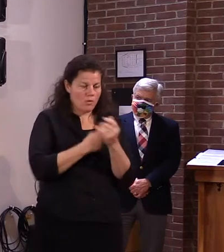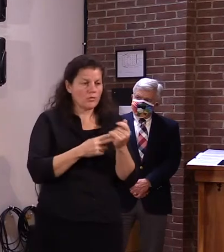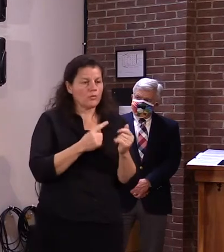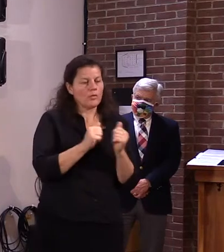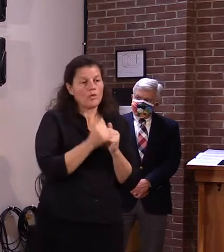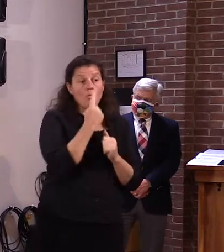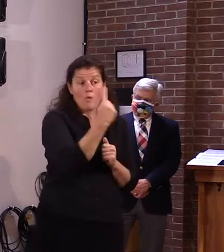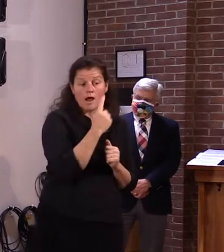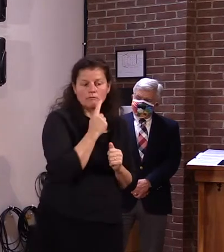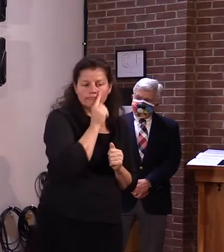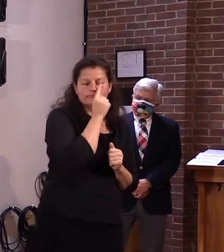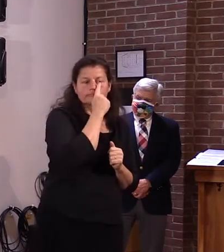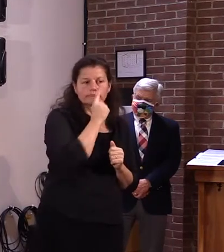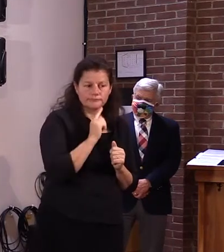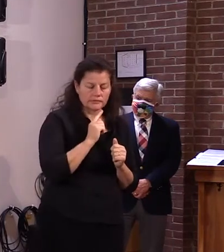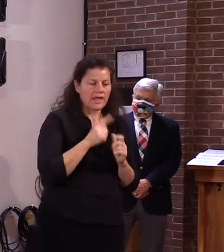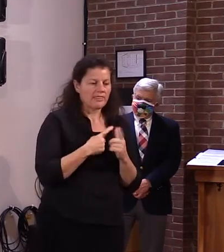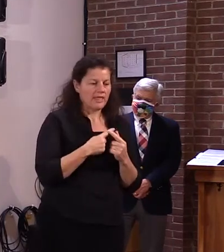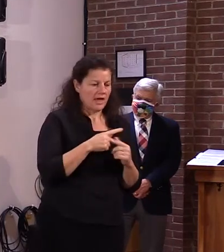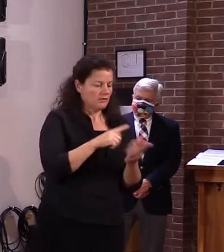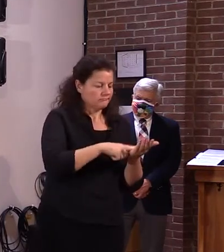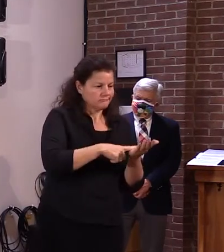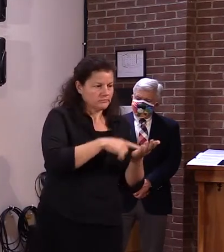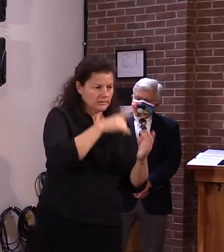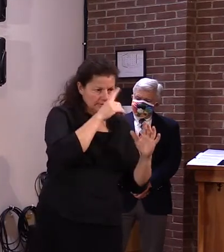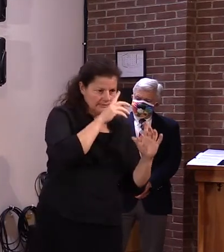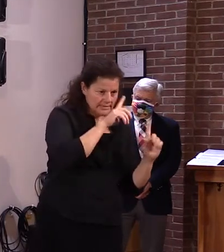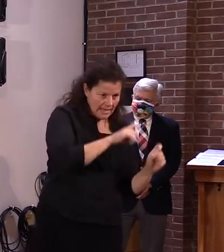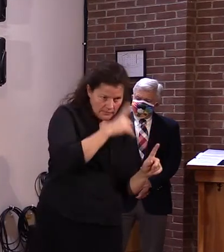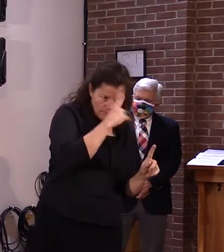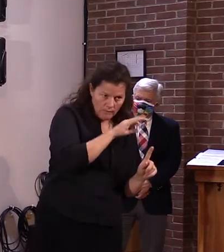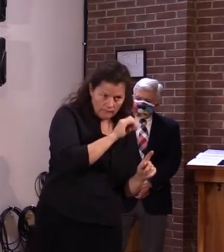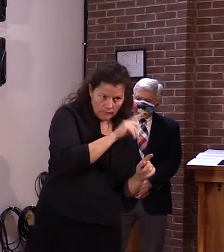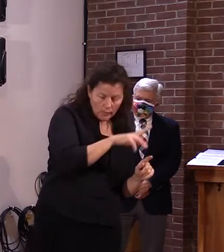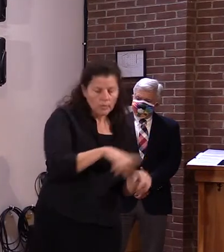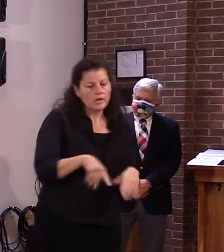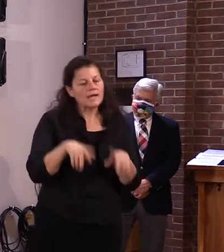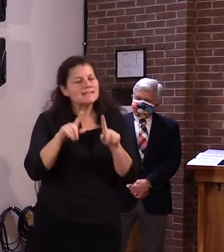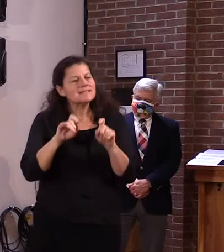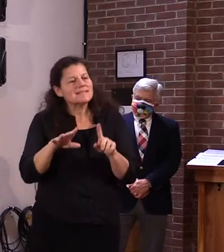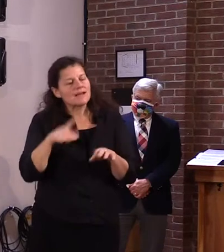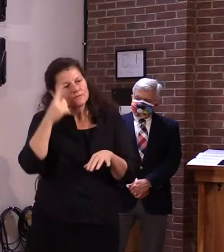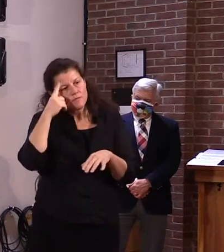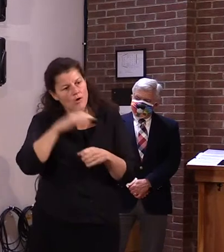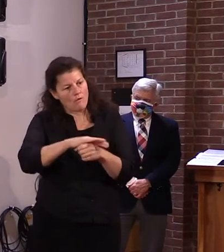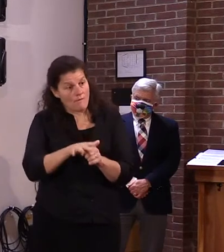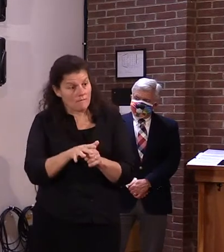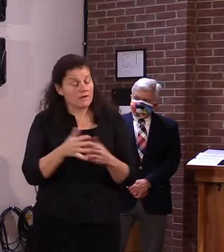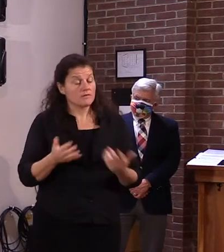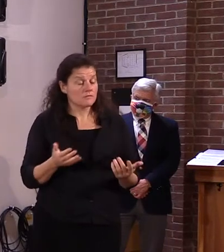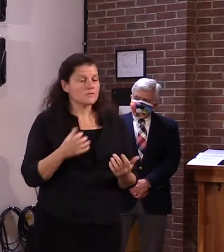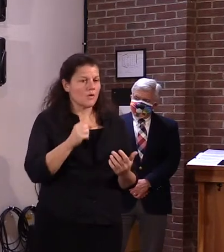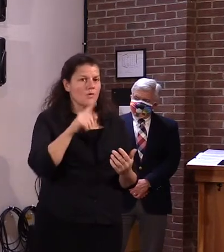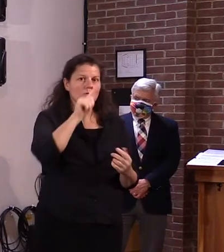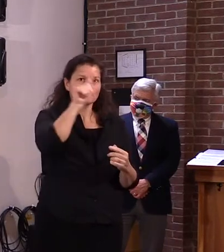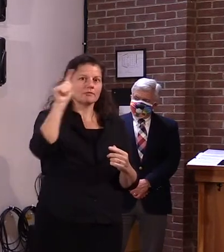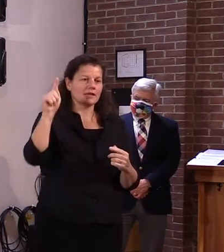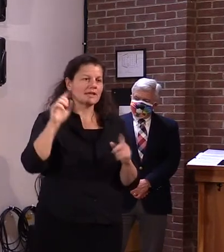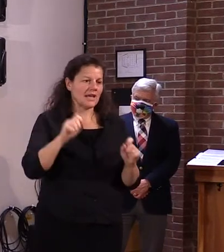flu swab tests that we could use and that clinicians would use for symptomatic people.